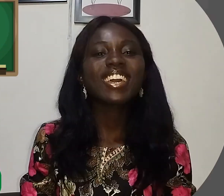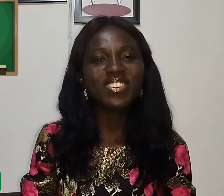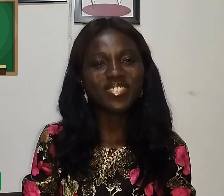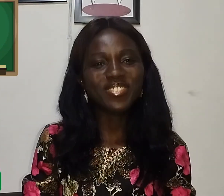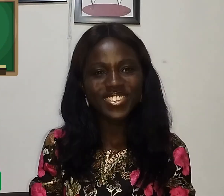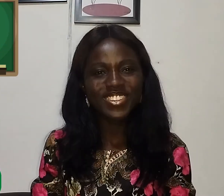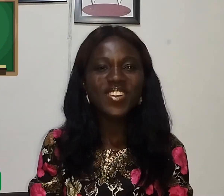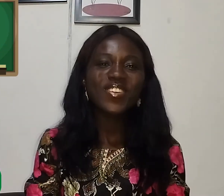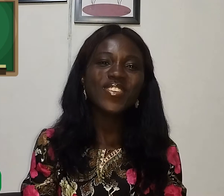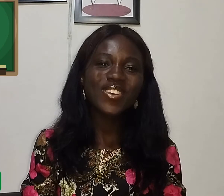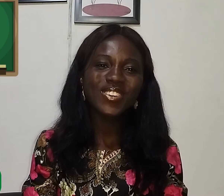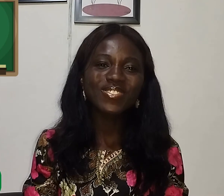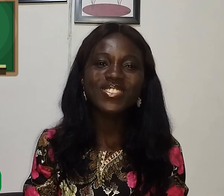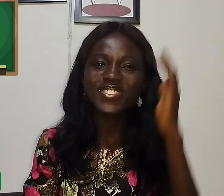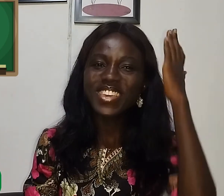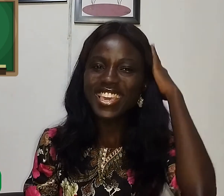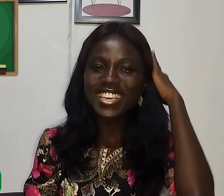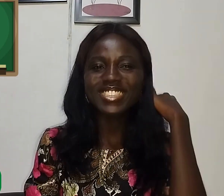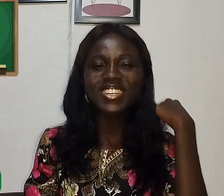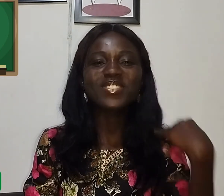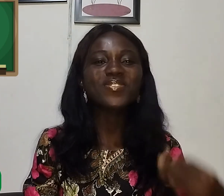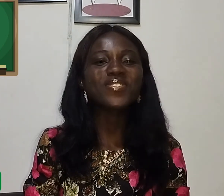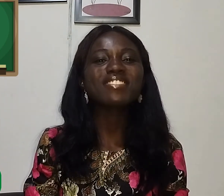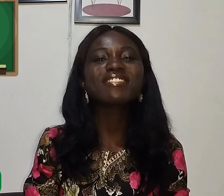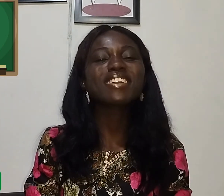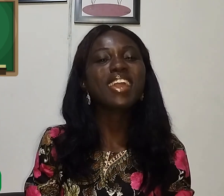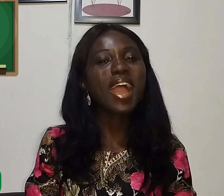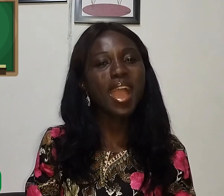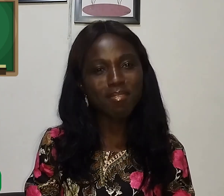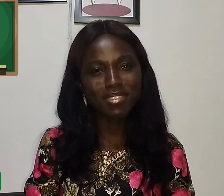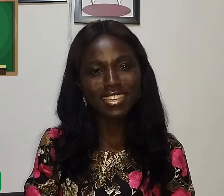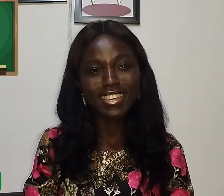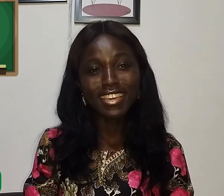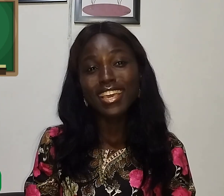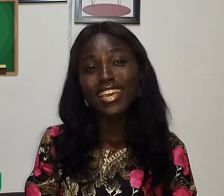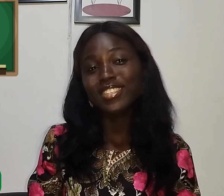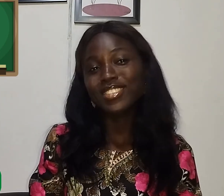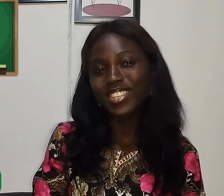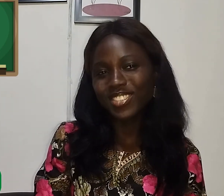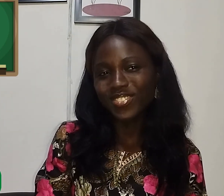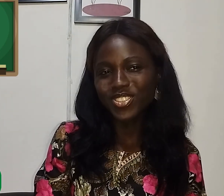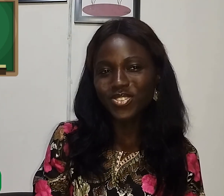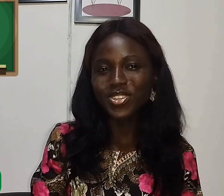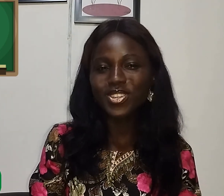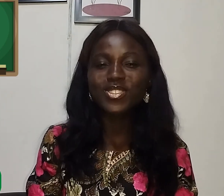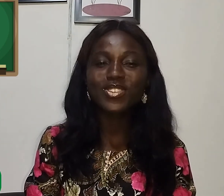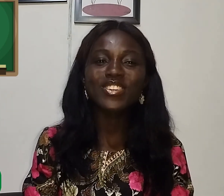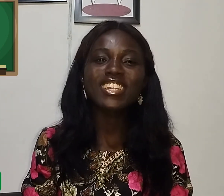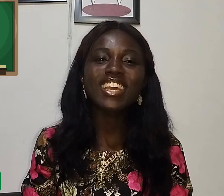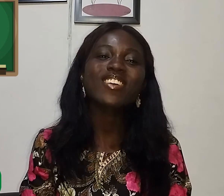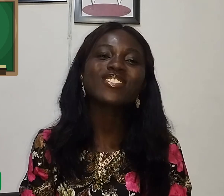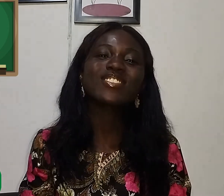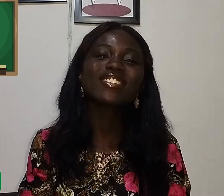Hello everyone, welcome to ASL with Abby. In today's video, we're going to learn how to